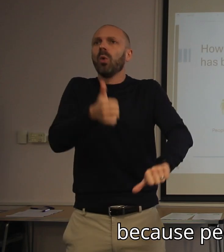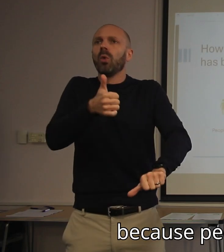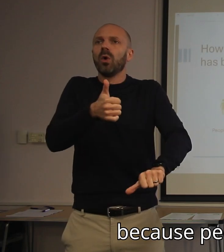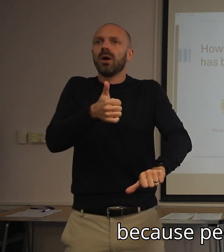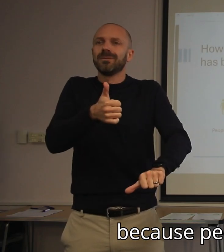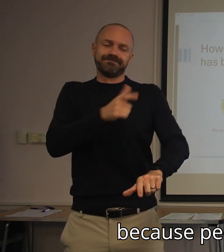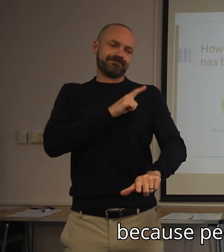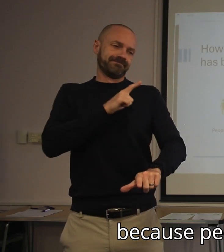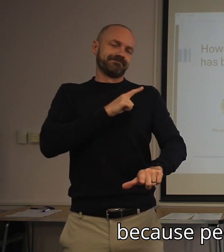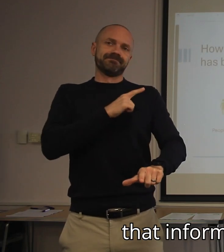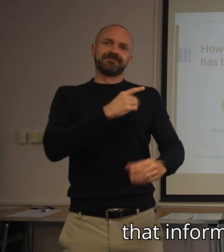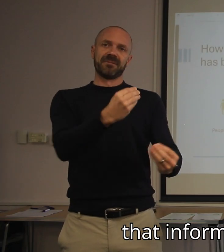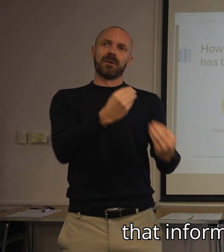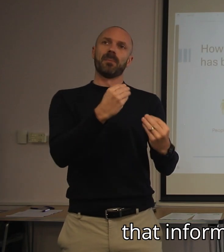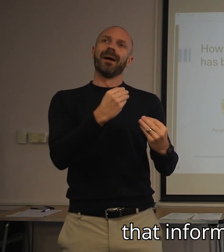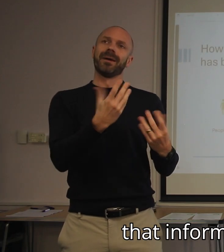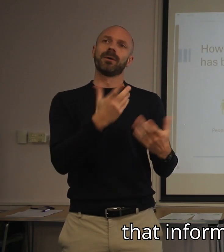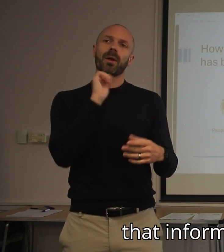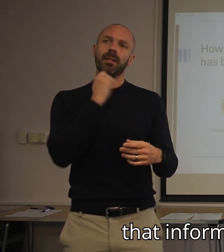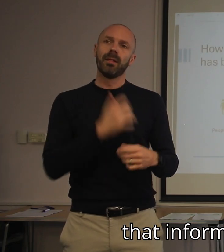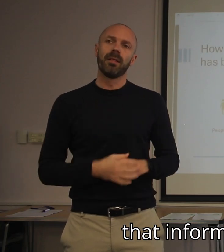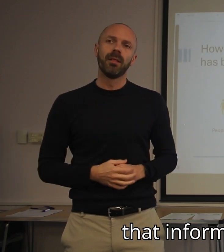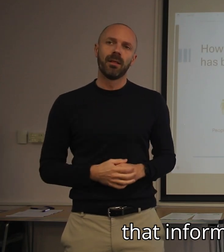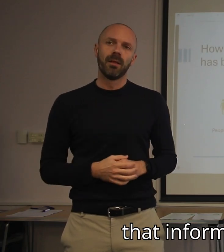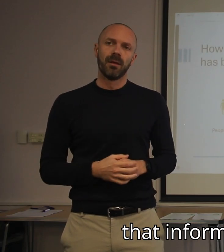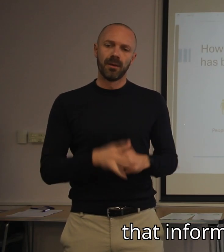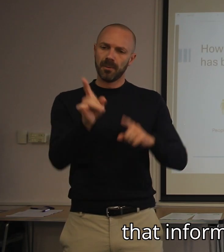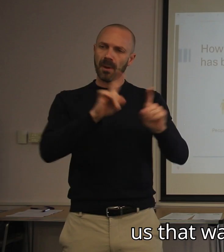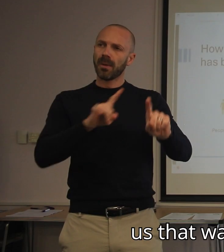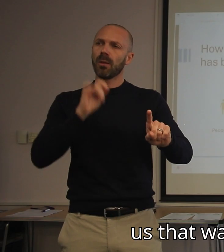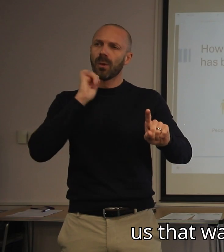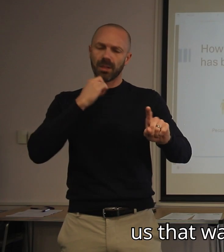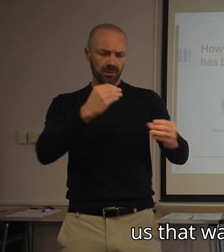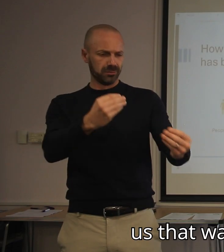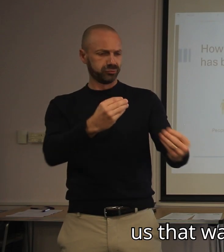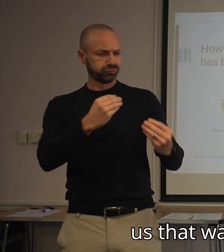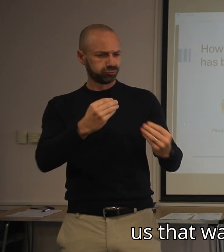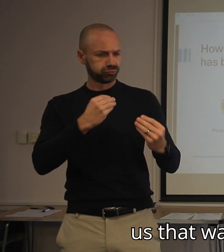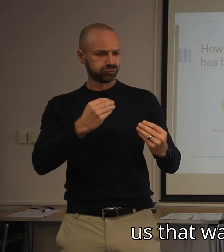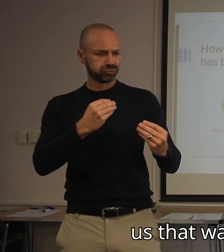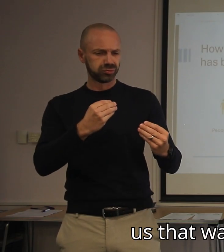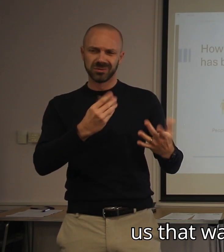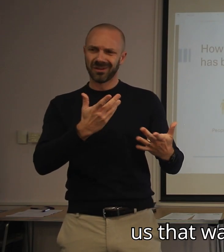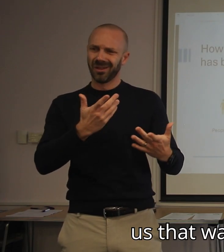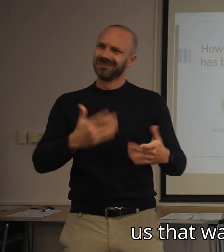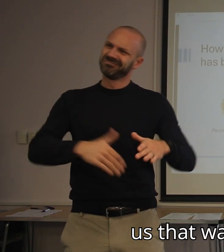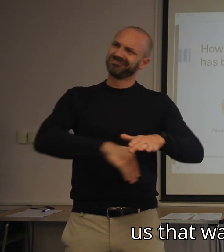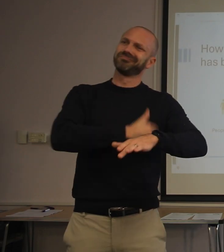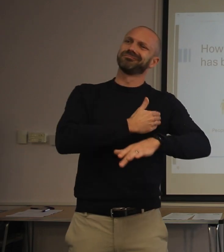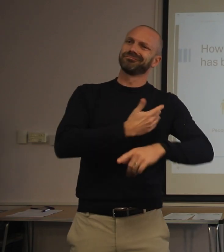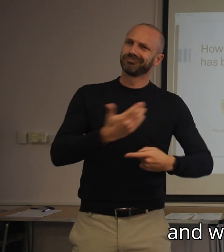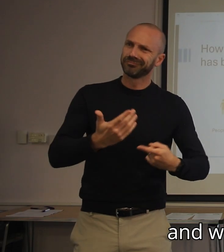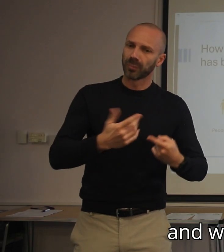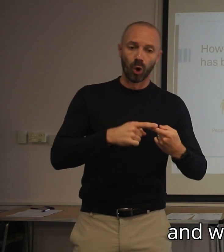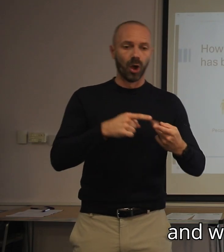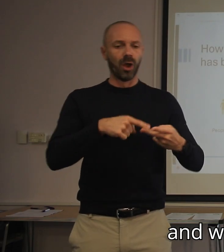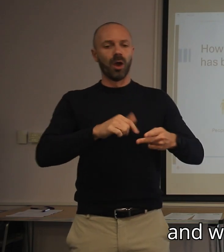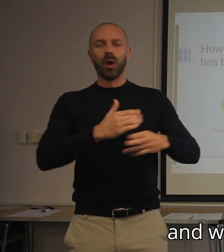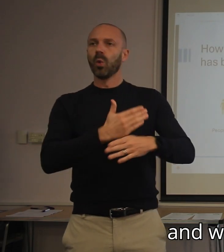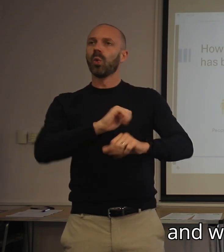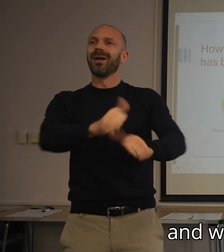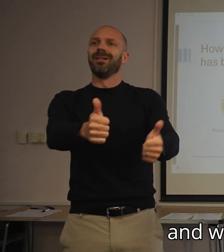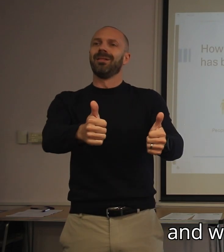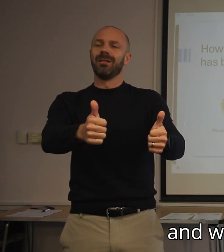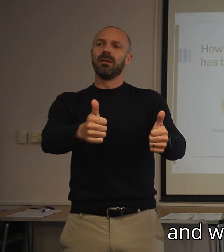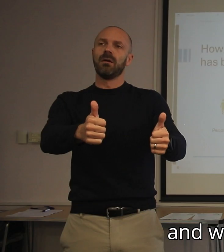tell us. We will get that information, that people will tell us that was rubbish or this worked. And